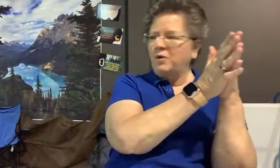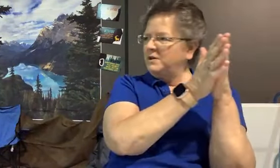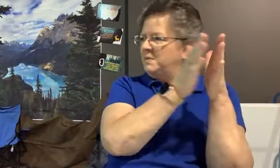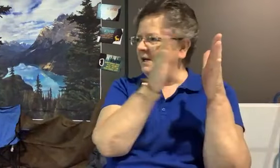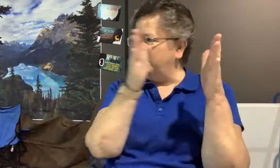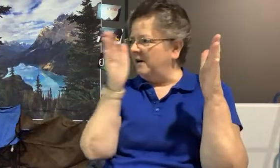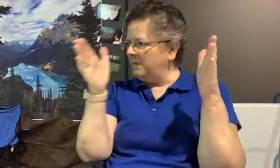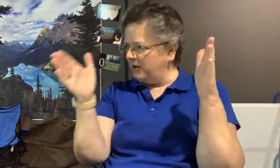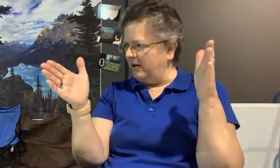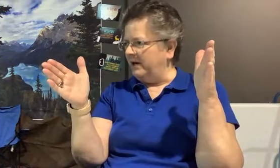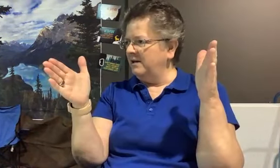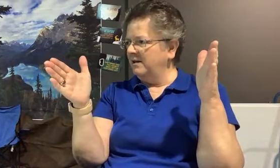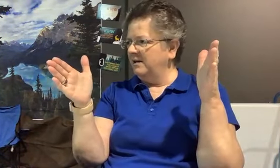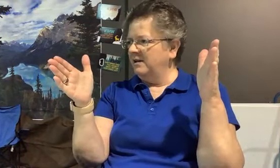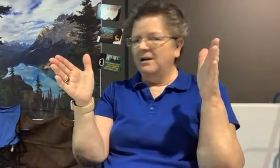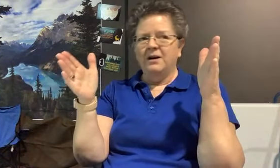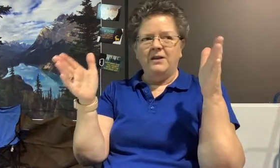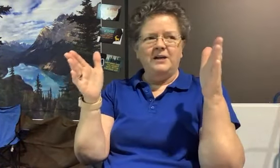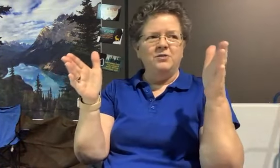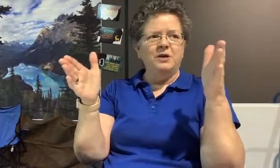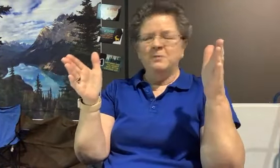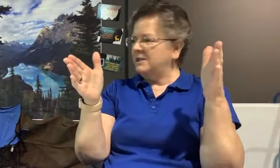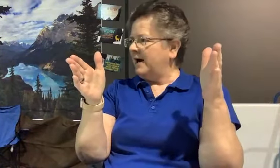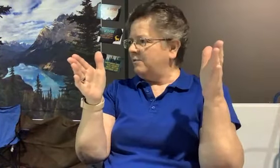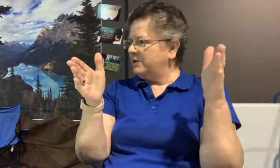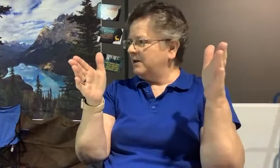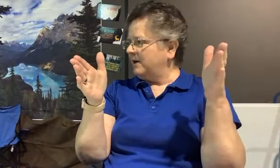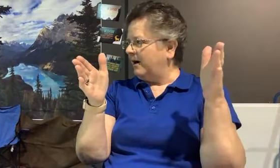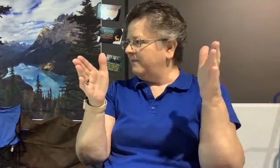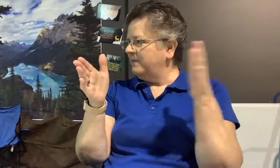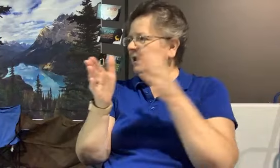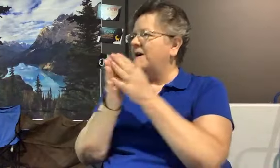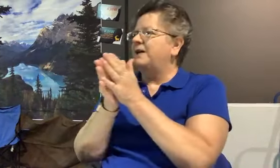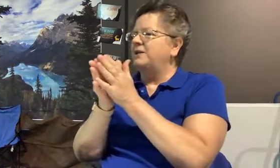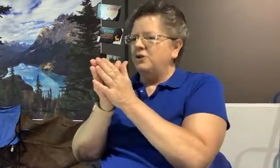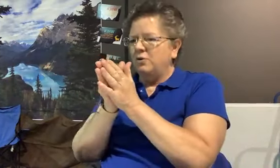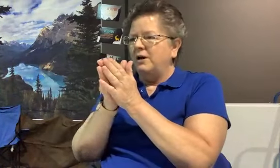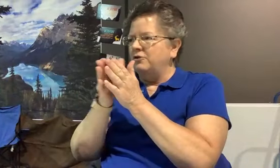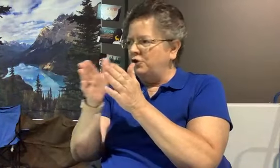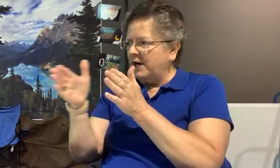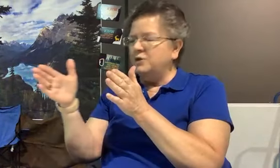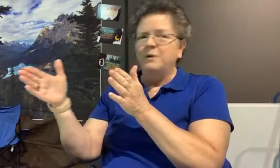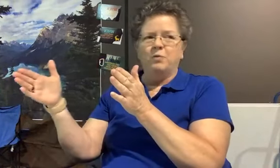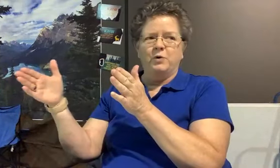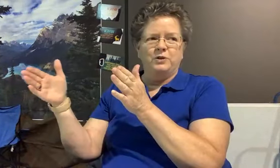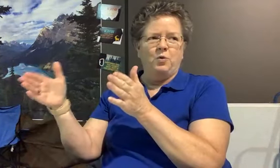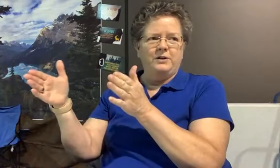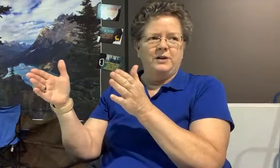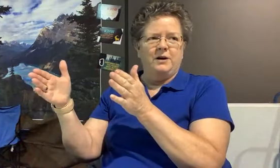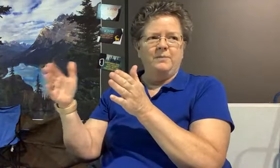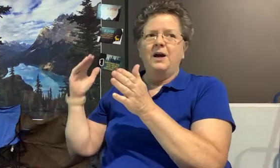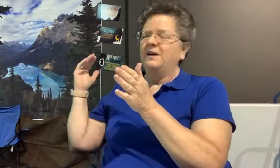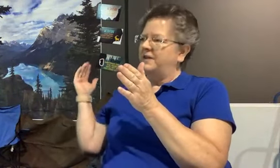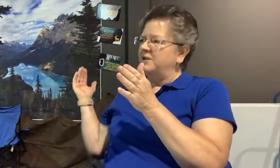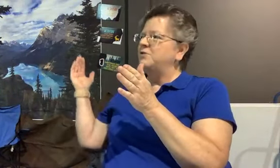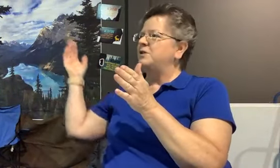going to be their period, and they knew that the Messiah was going to come. They knew judgment was going to come. They knew that